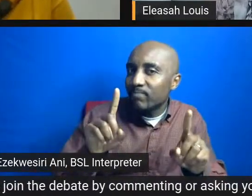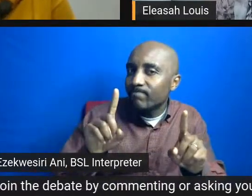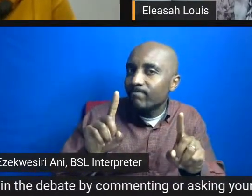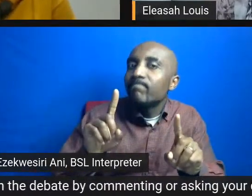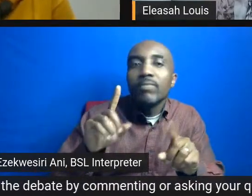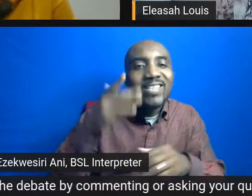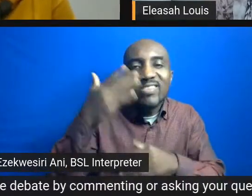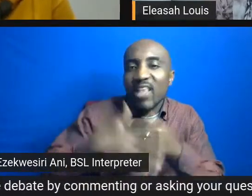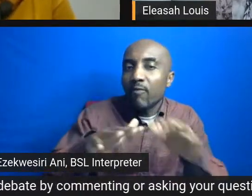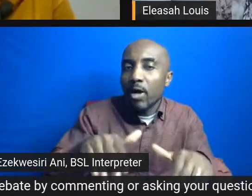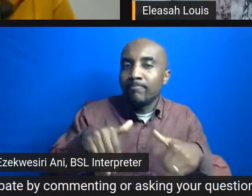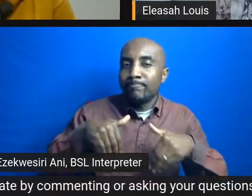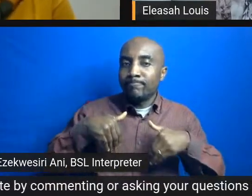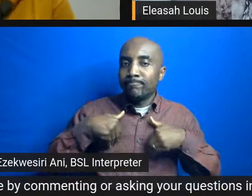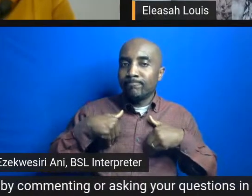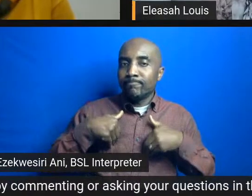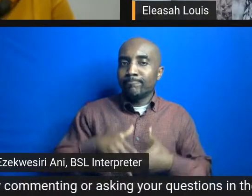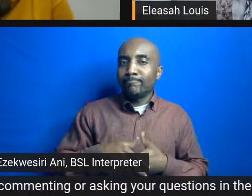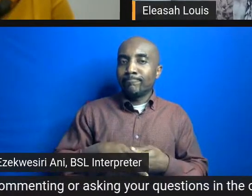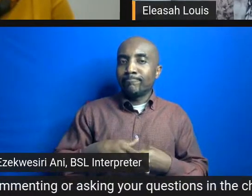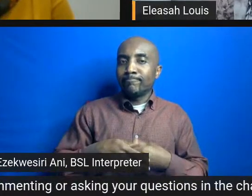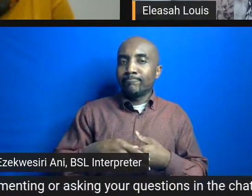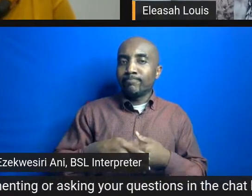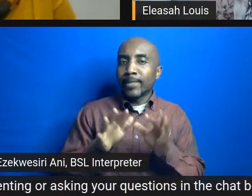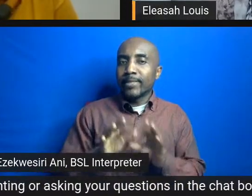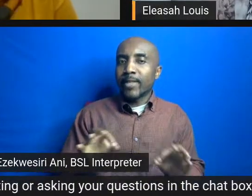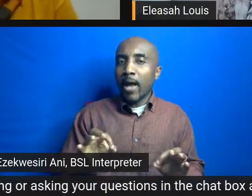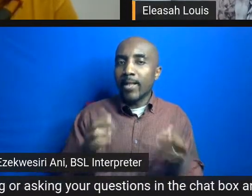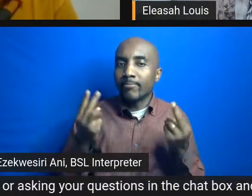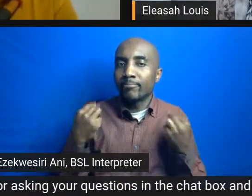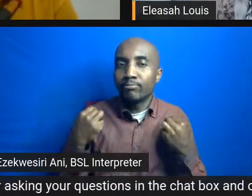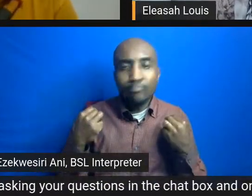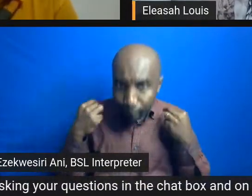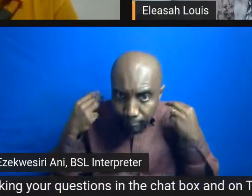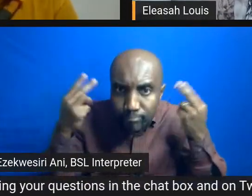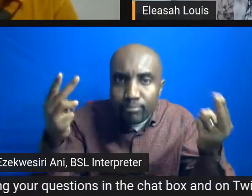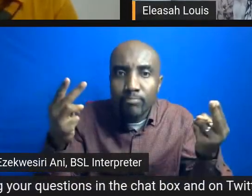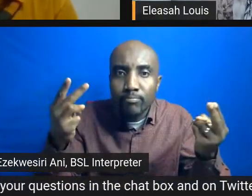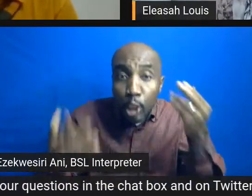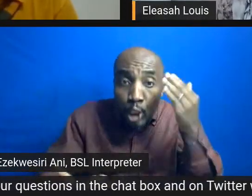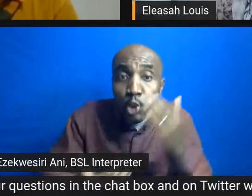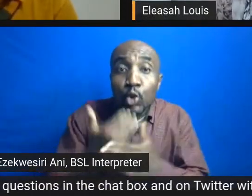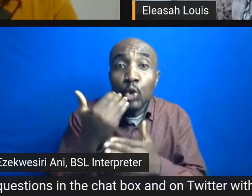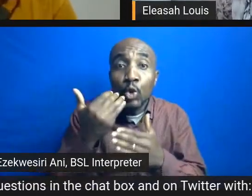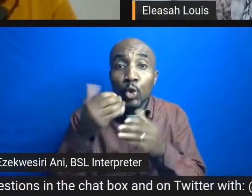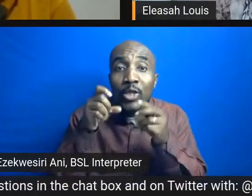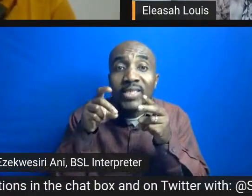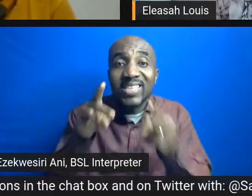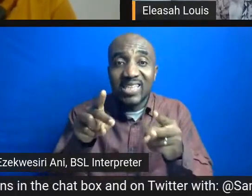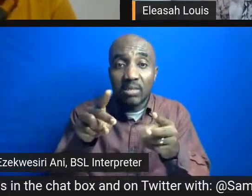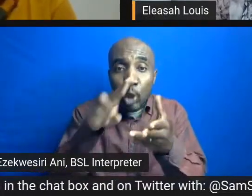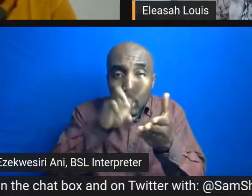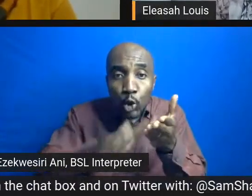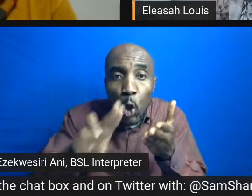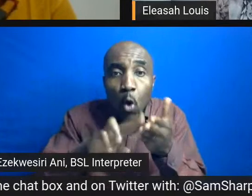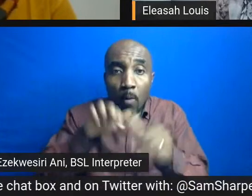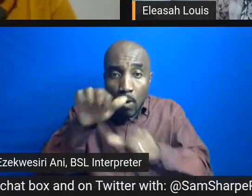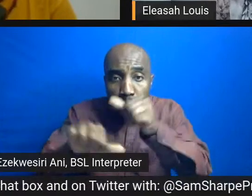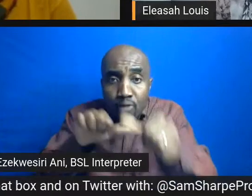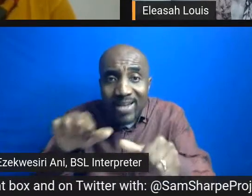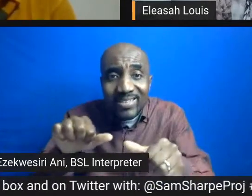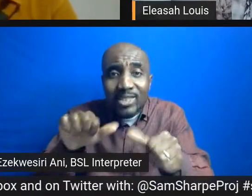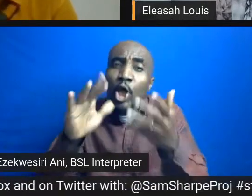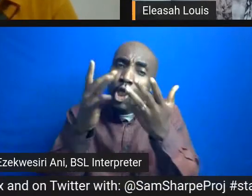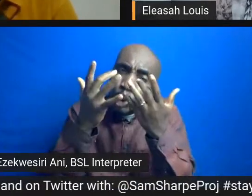the disruption of current norms and the creation of new norms and practices, let us model the behaviors